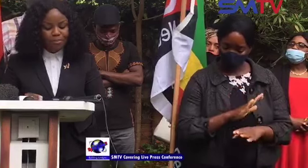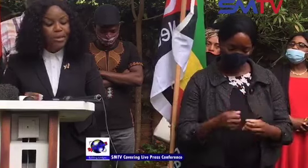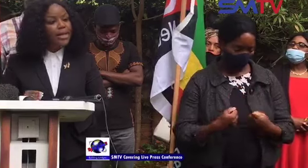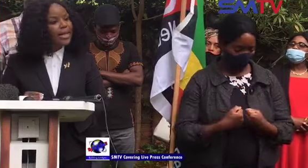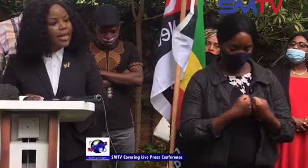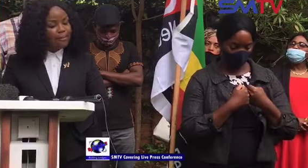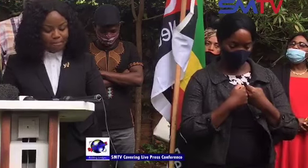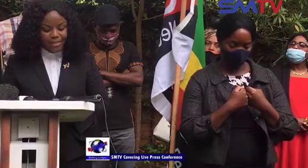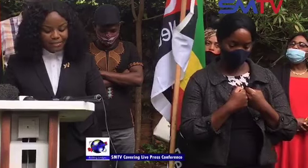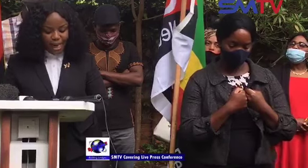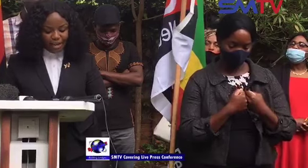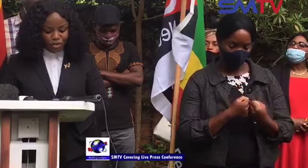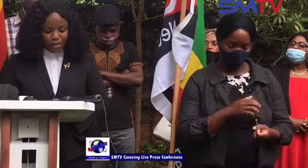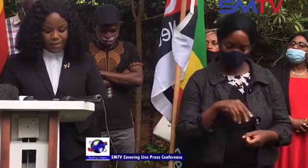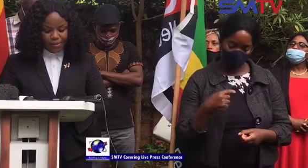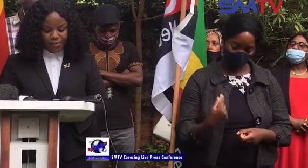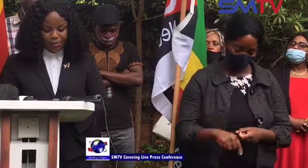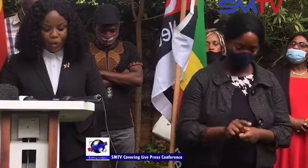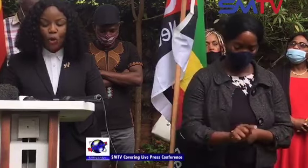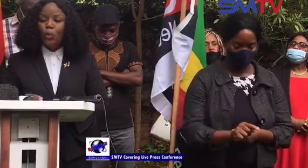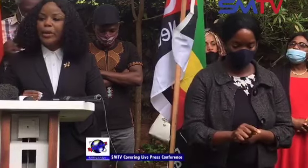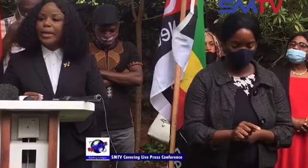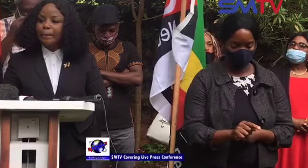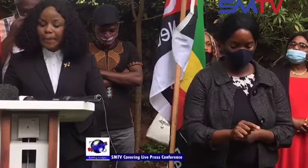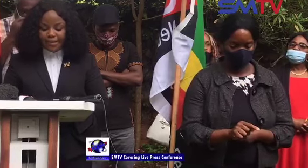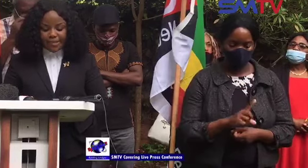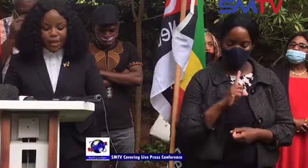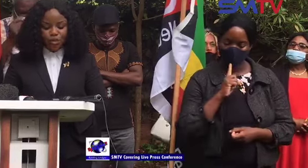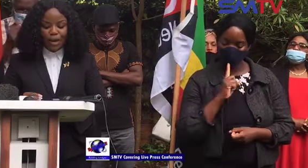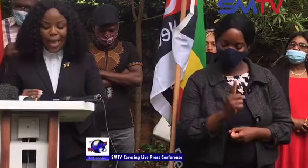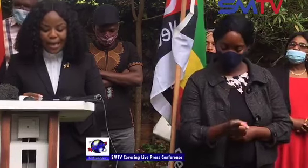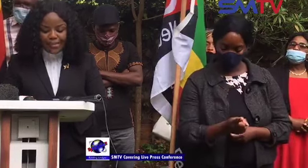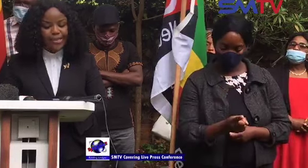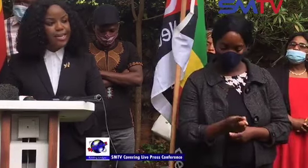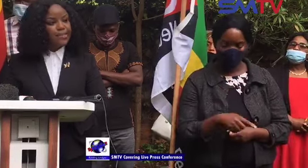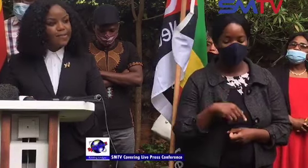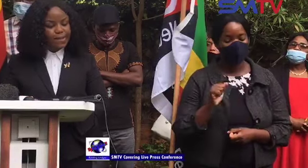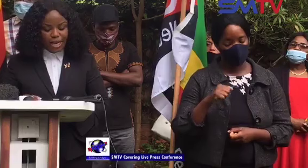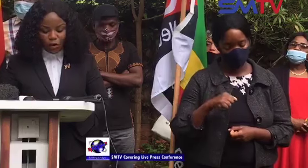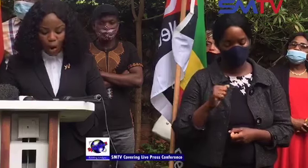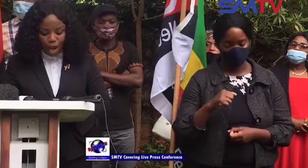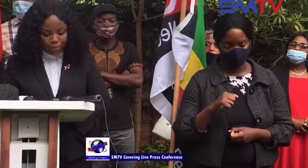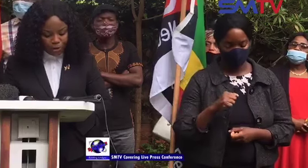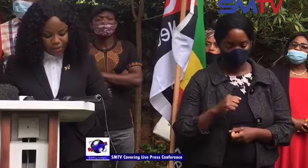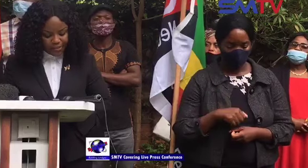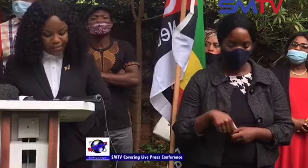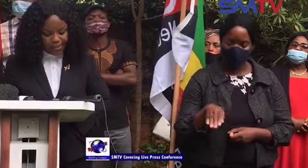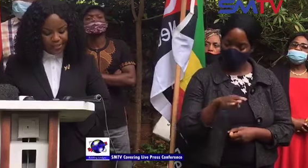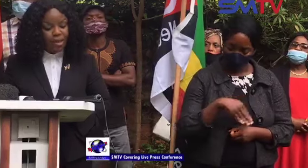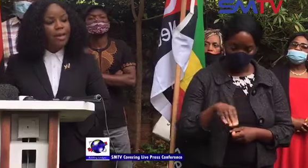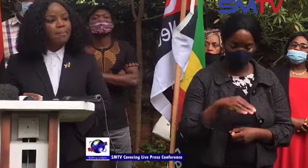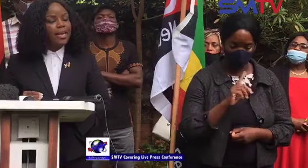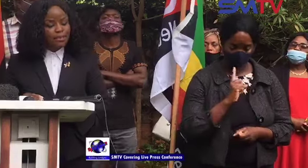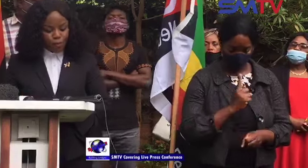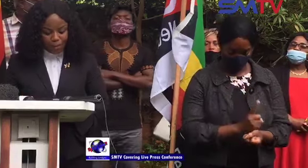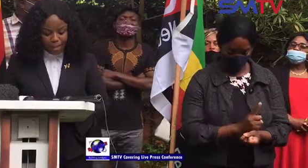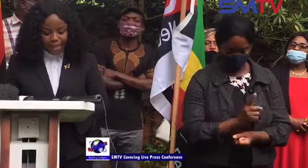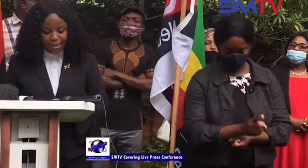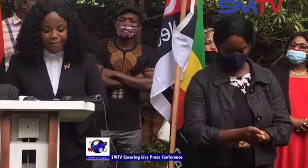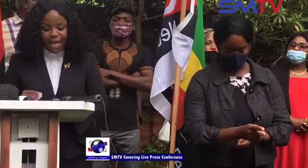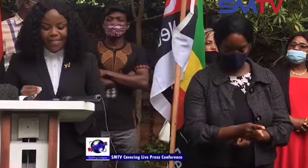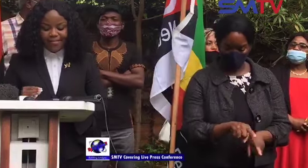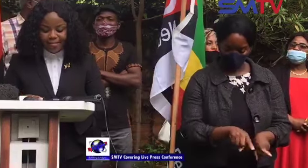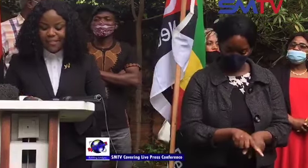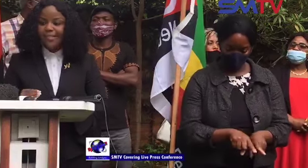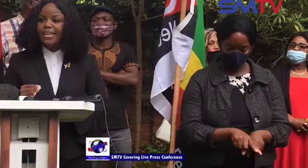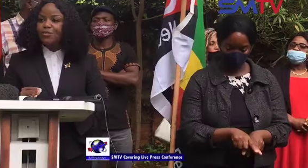room for mismanagement. We commit to excellence in all our processes because we